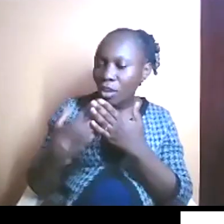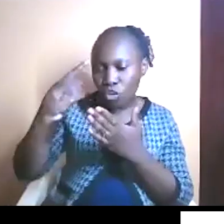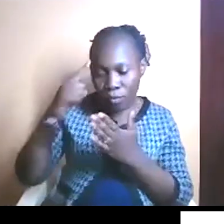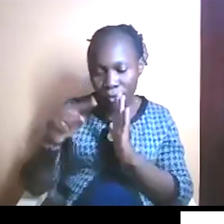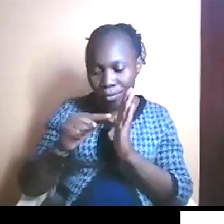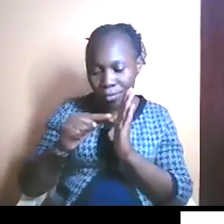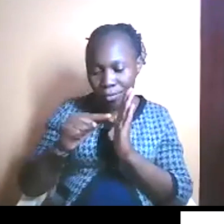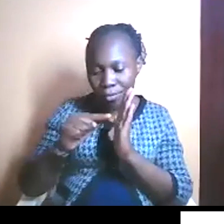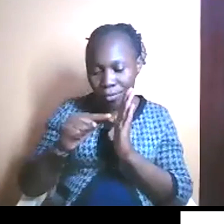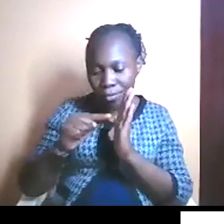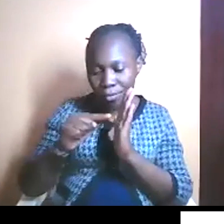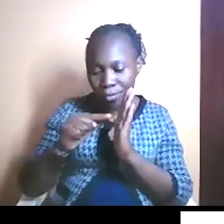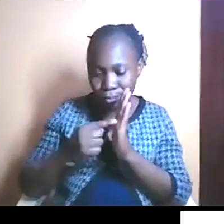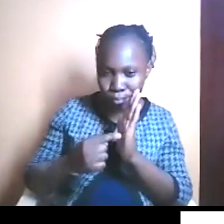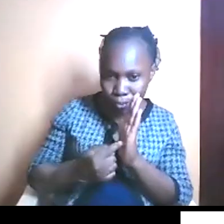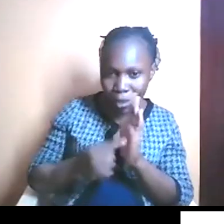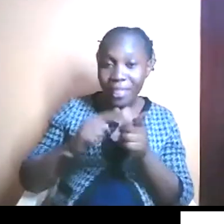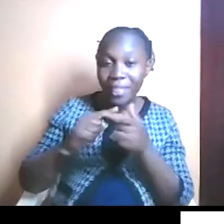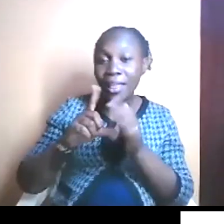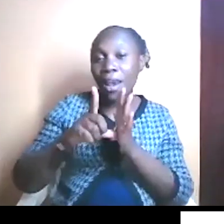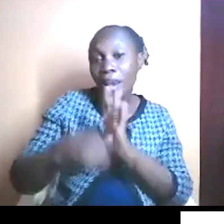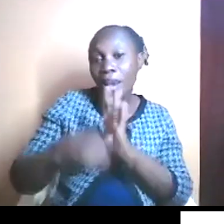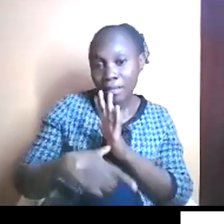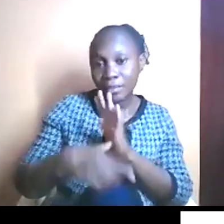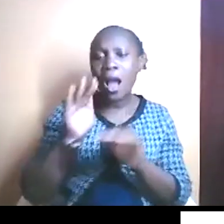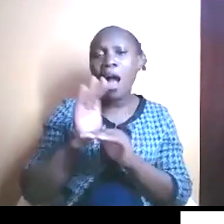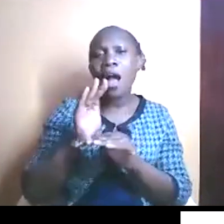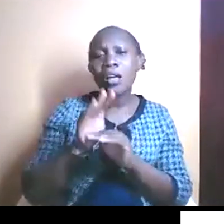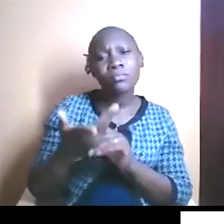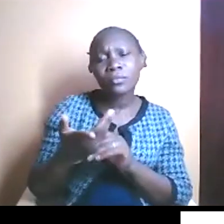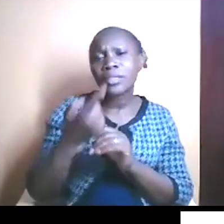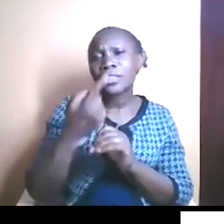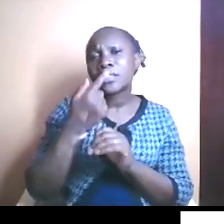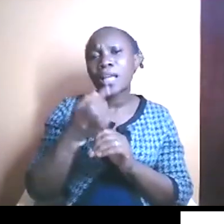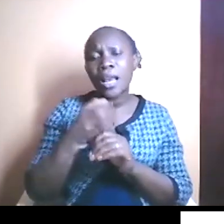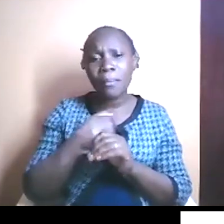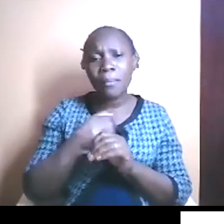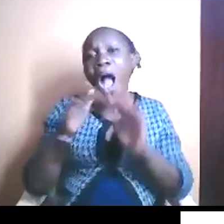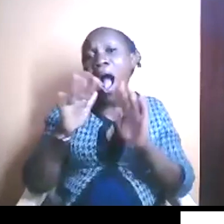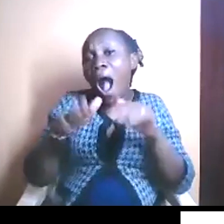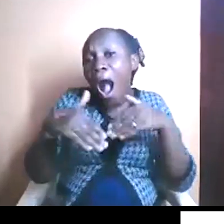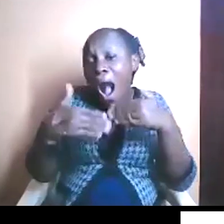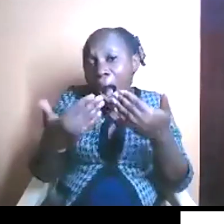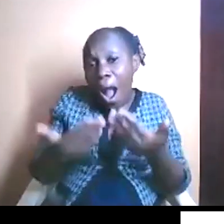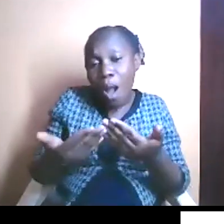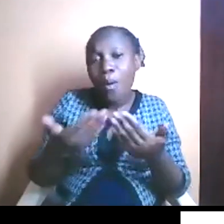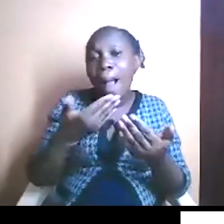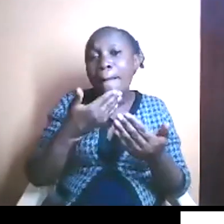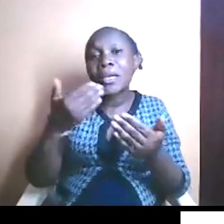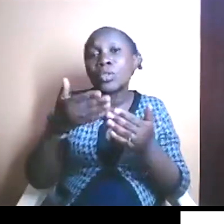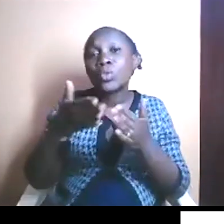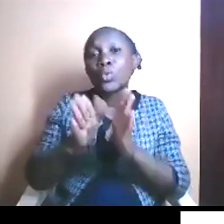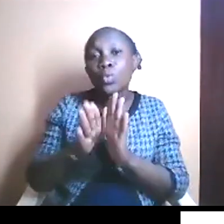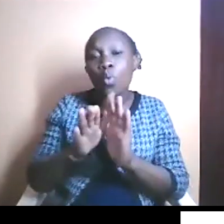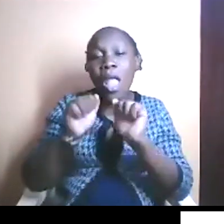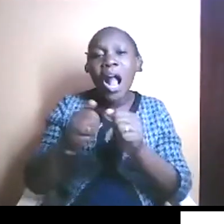appreciation and asking them to, you know, just tell you a little bit about how else the conflicts can be